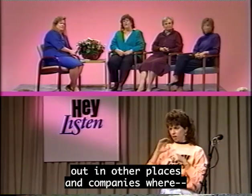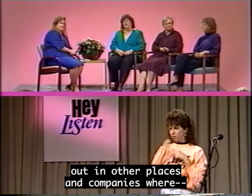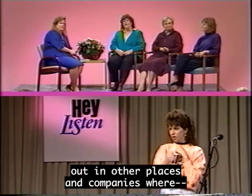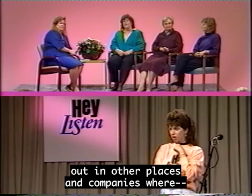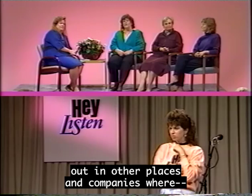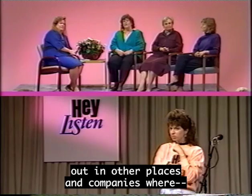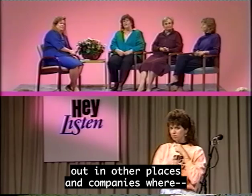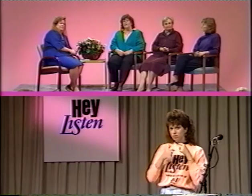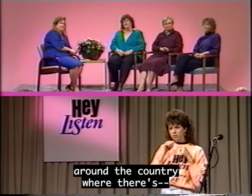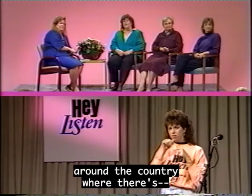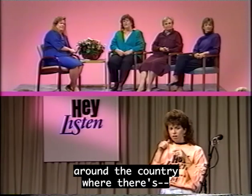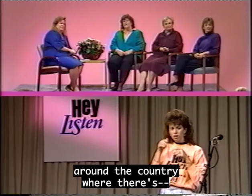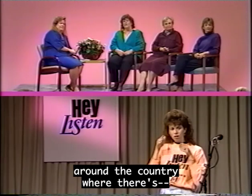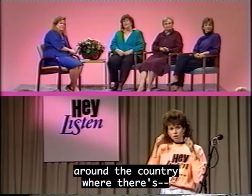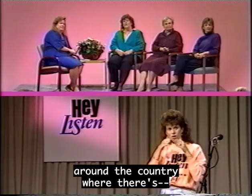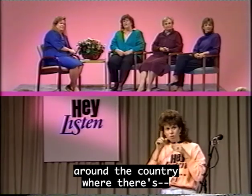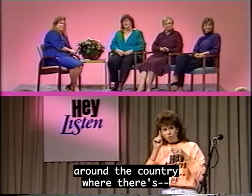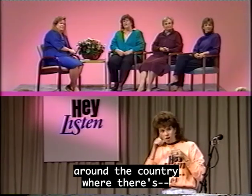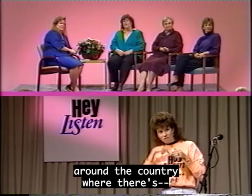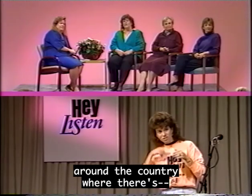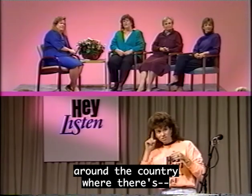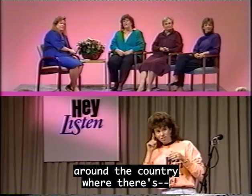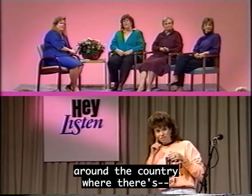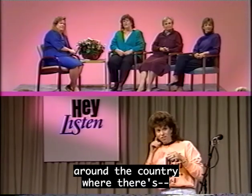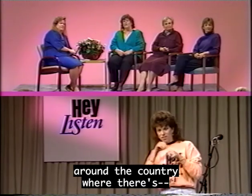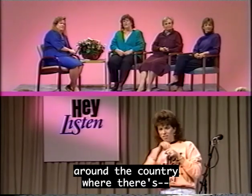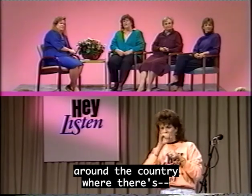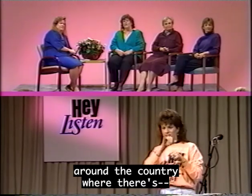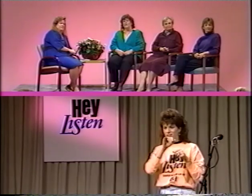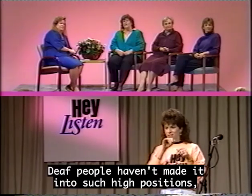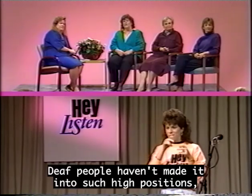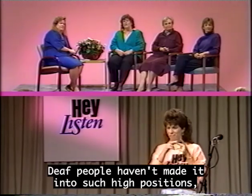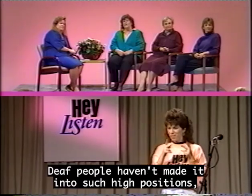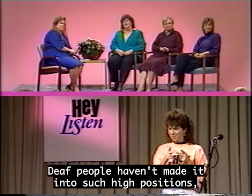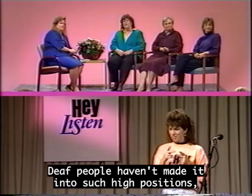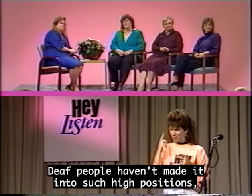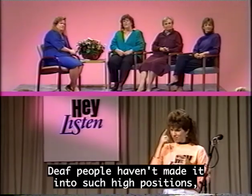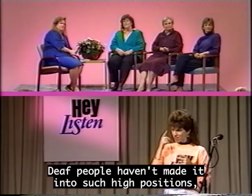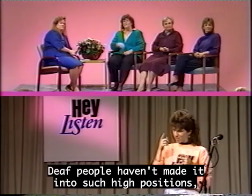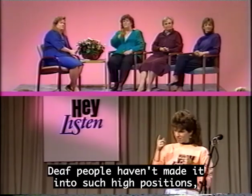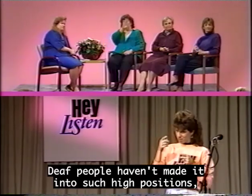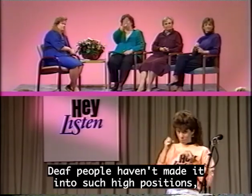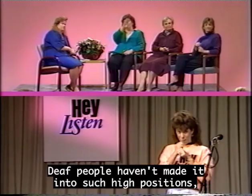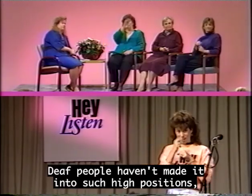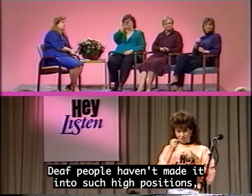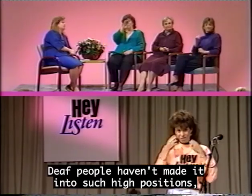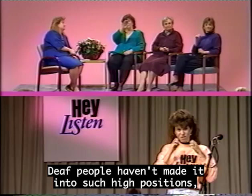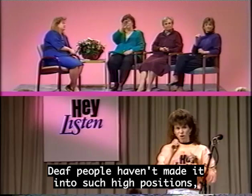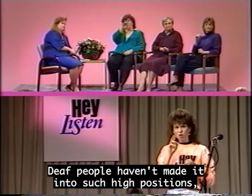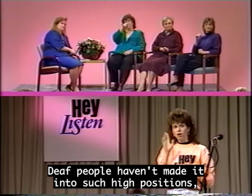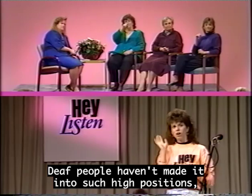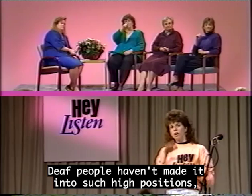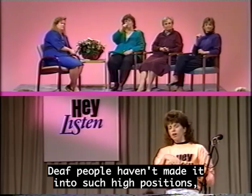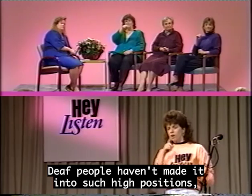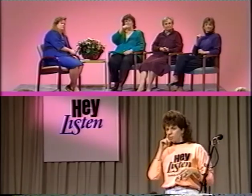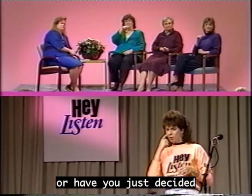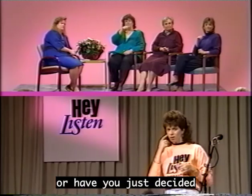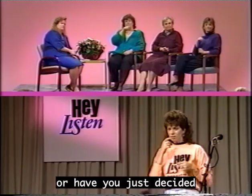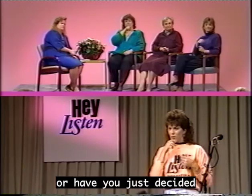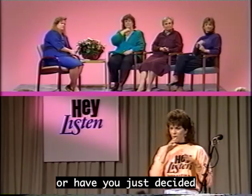companies around the country where there's deaf people haven't made it into such high positions. Or have you just